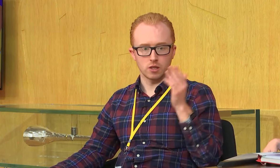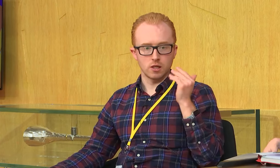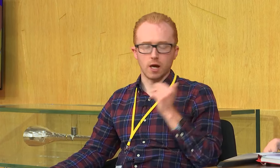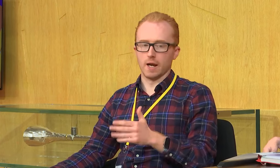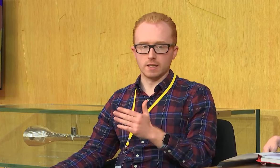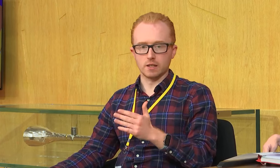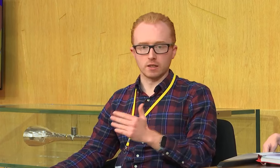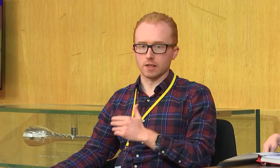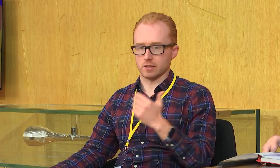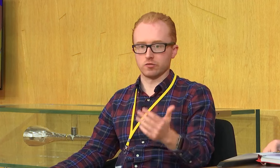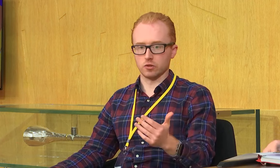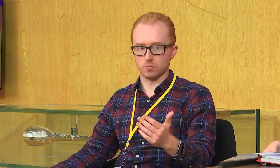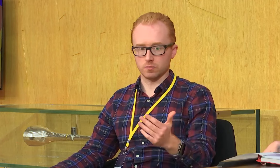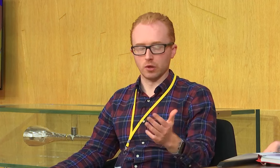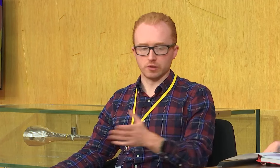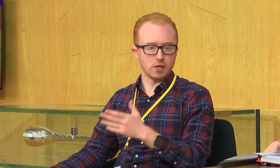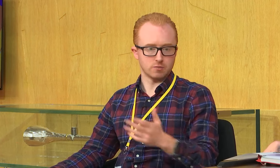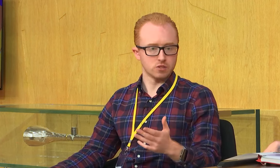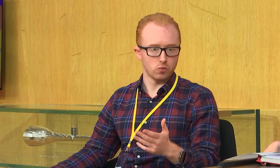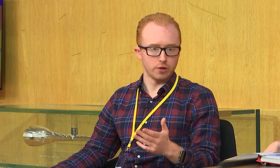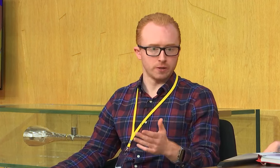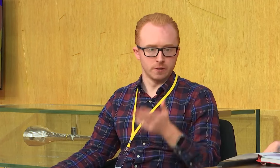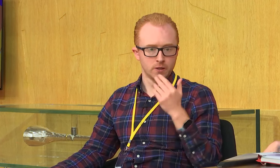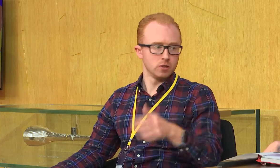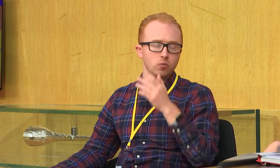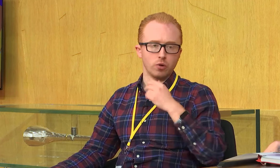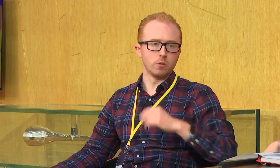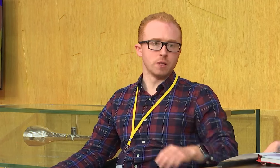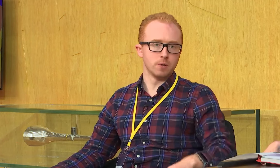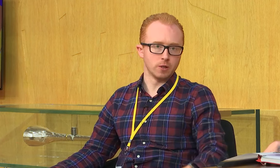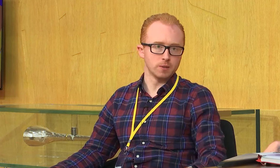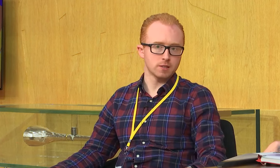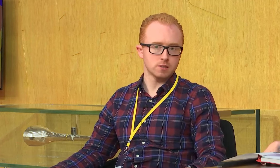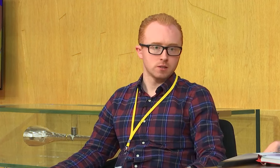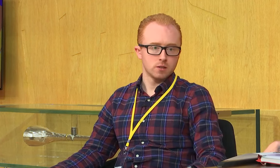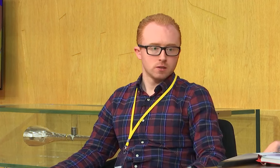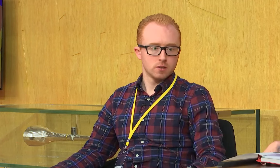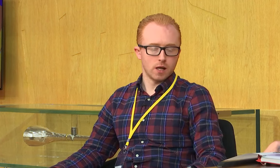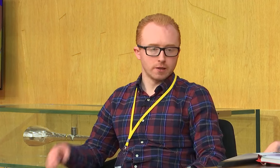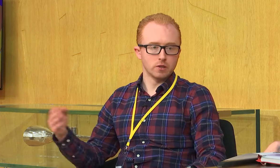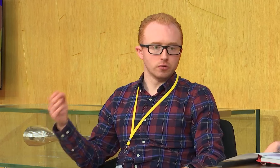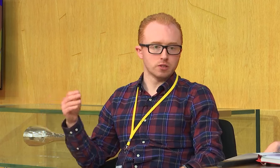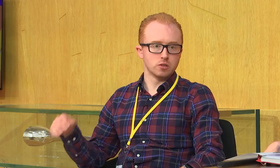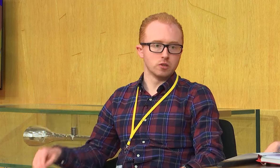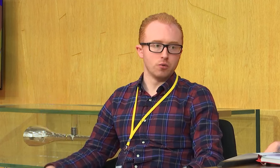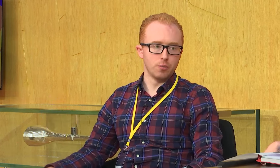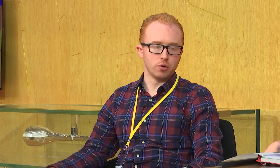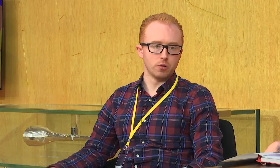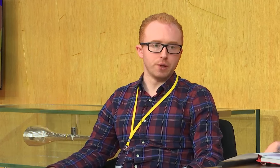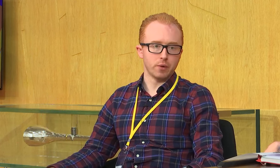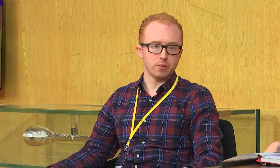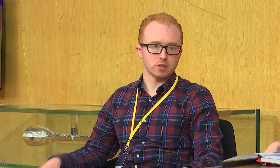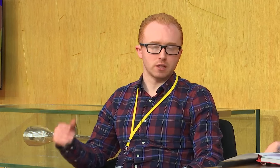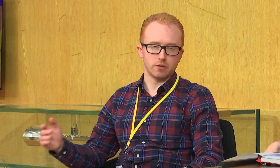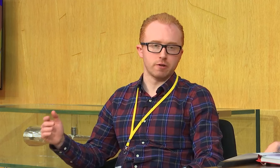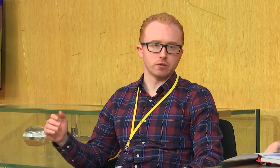takers I needed in class for, you know, assessments and whatnot were not being put into place. And, you know, the report not